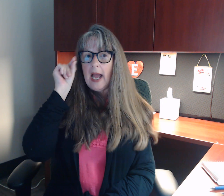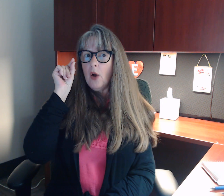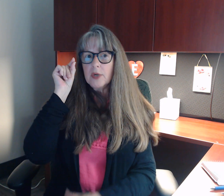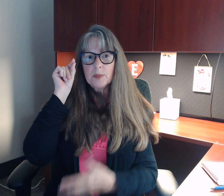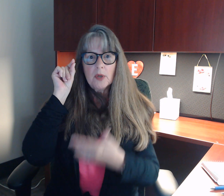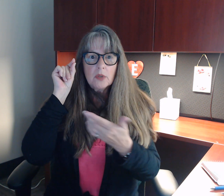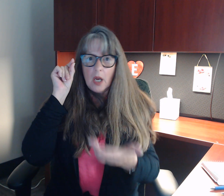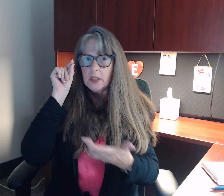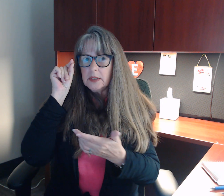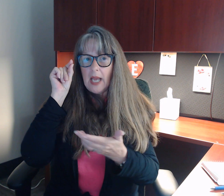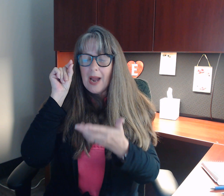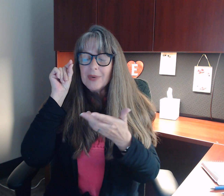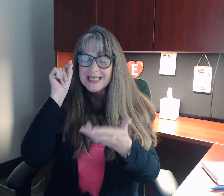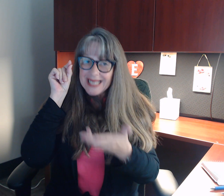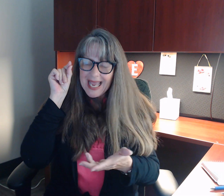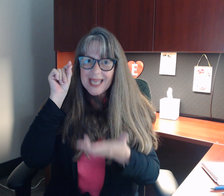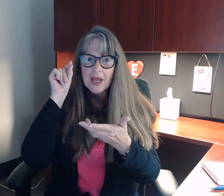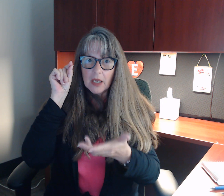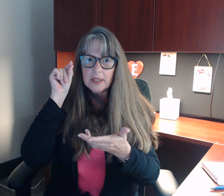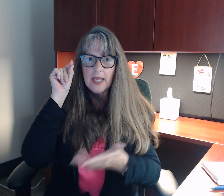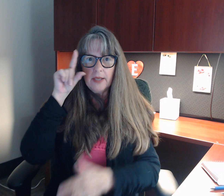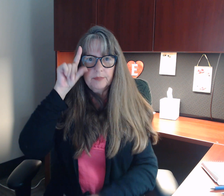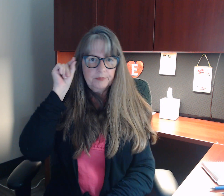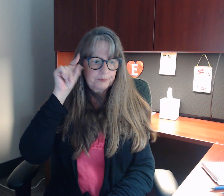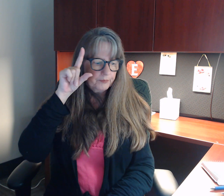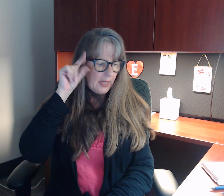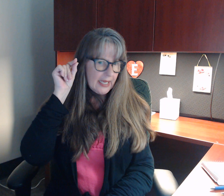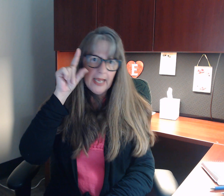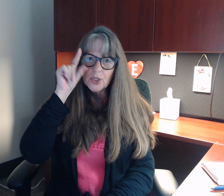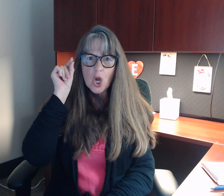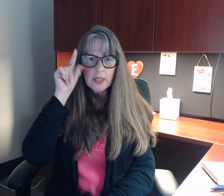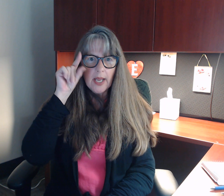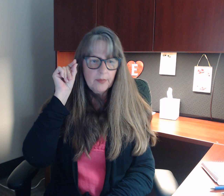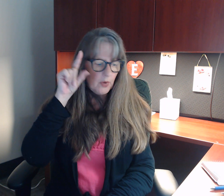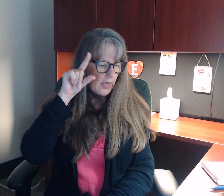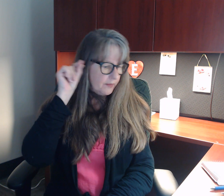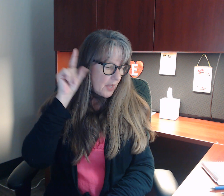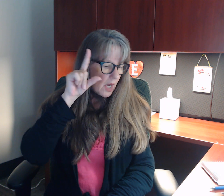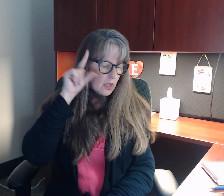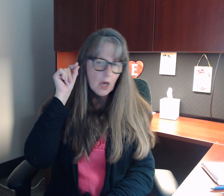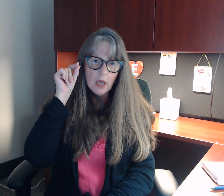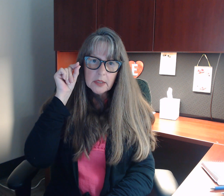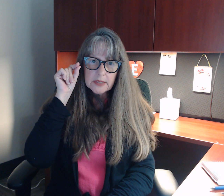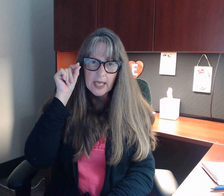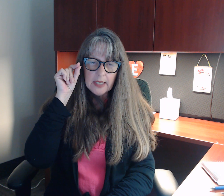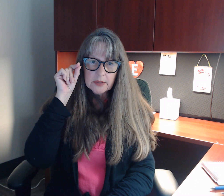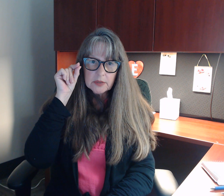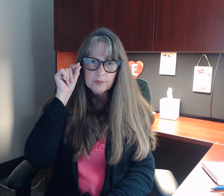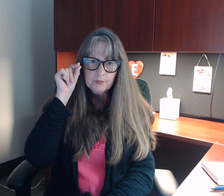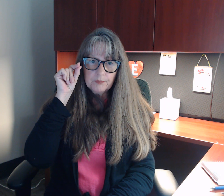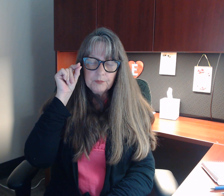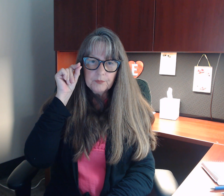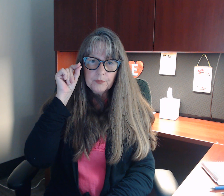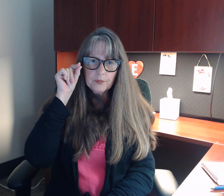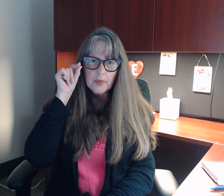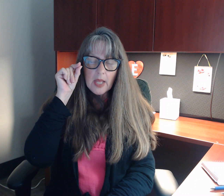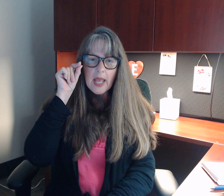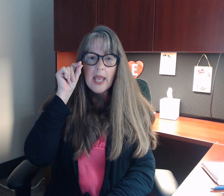always say Gallaudet. I can't talk now. Okay, Gallaudet, and you